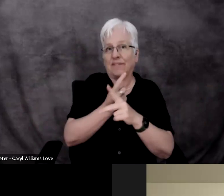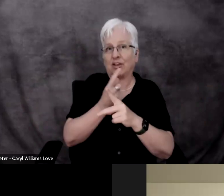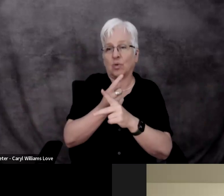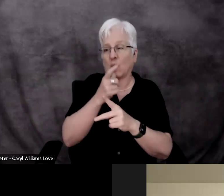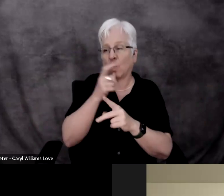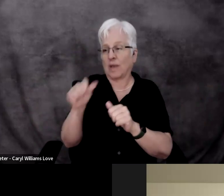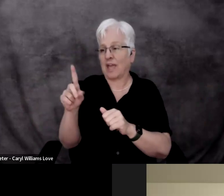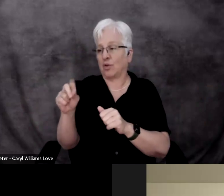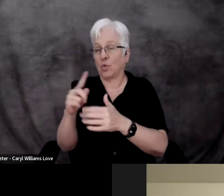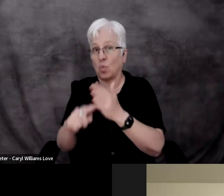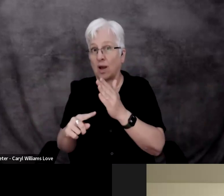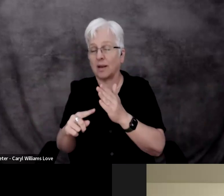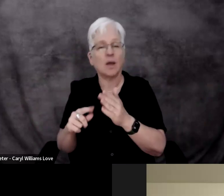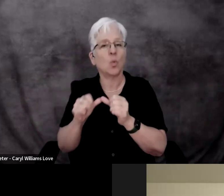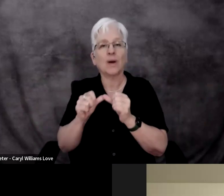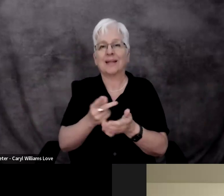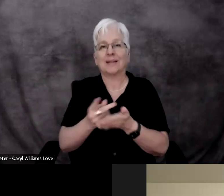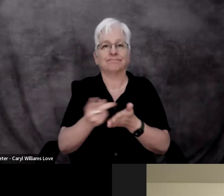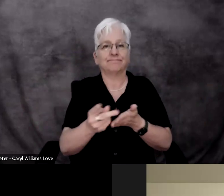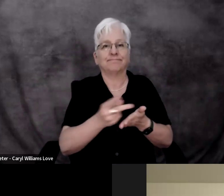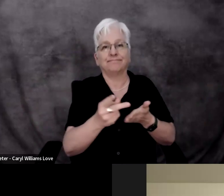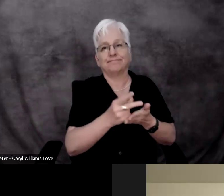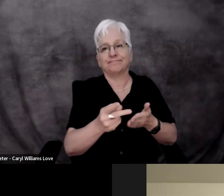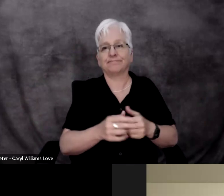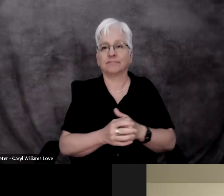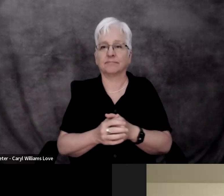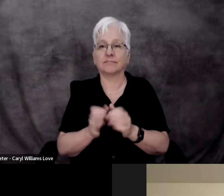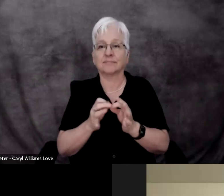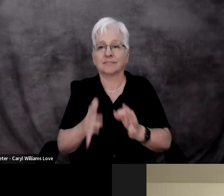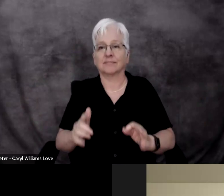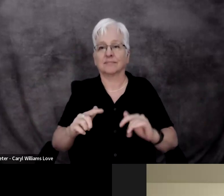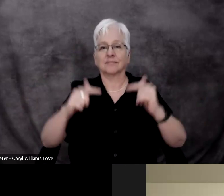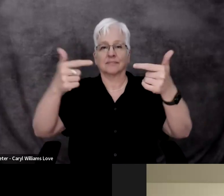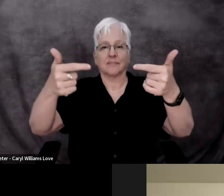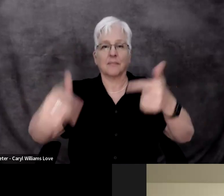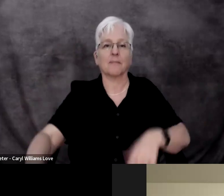gonna keep failing, in addition to all of the other great ideas that you shared.